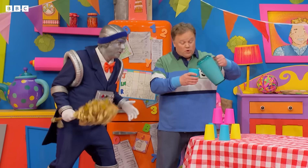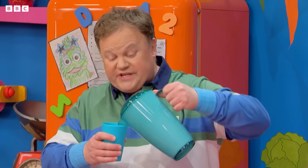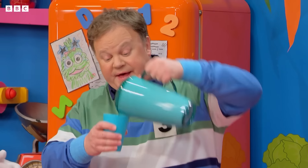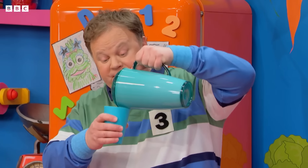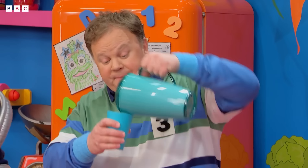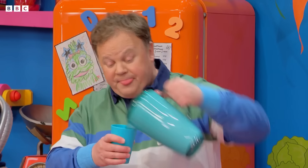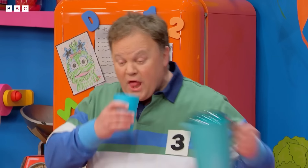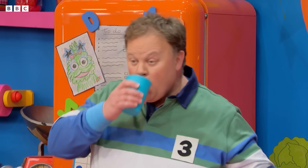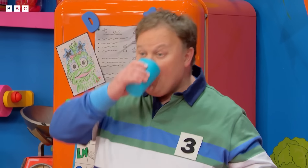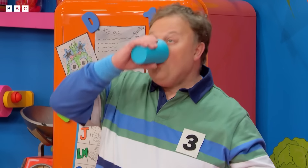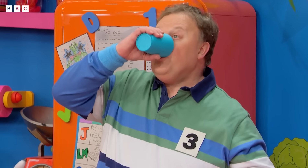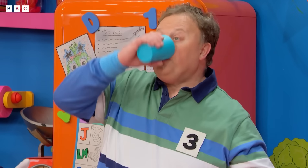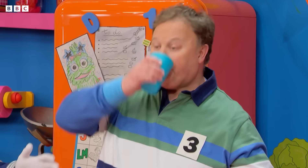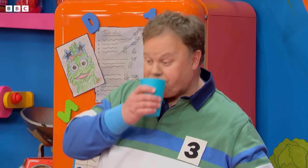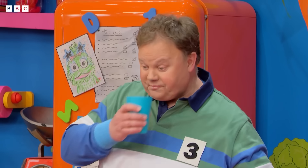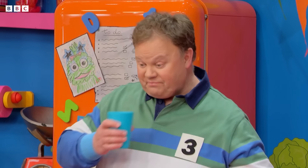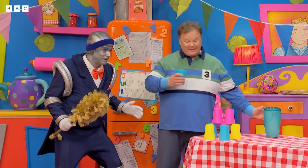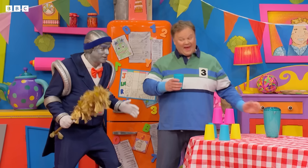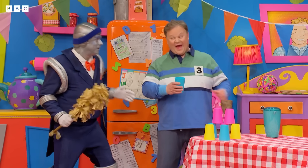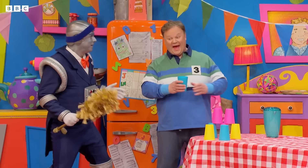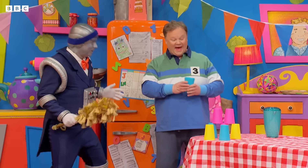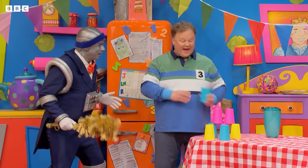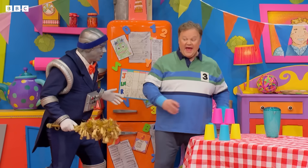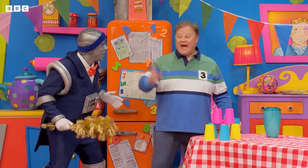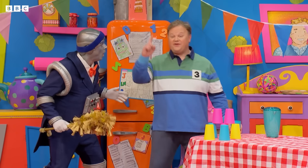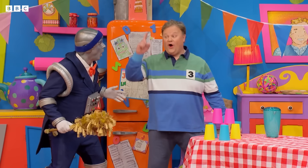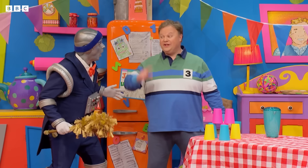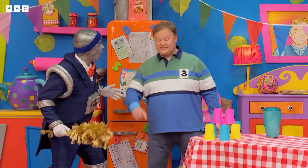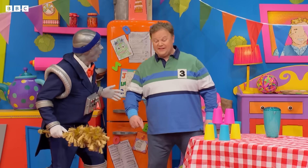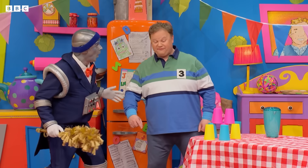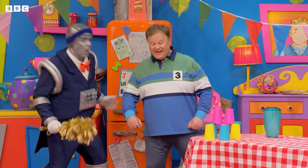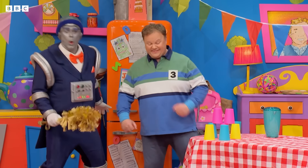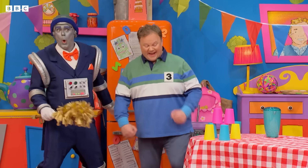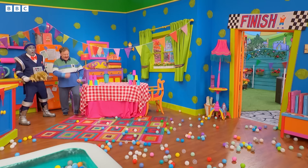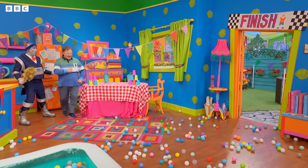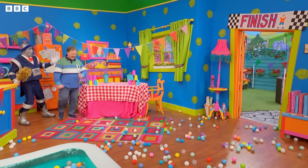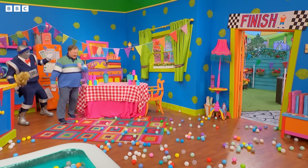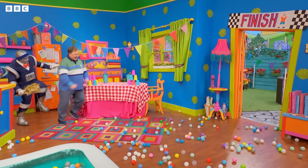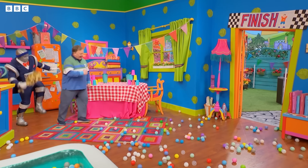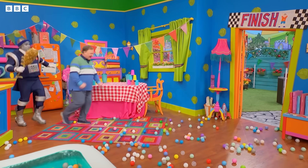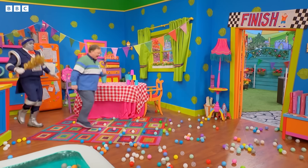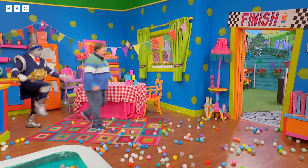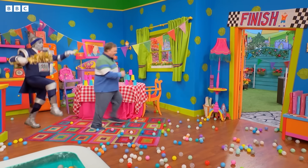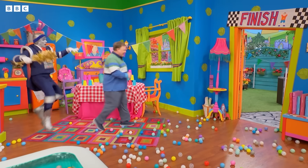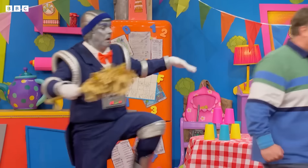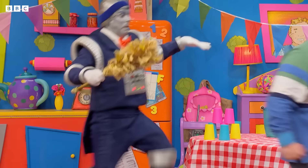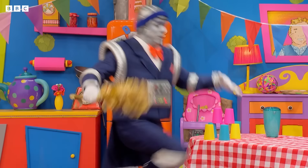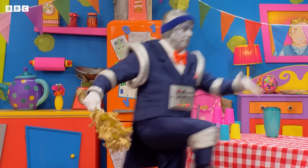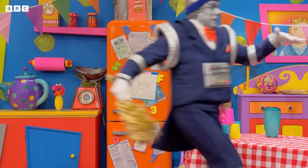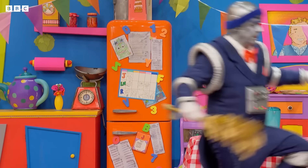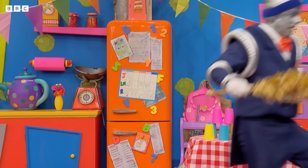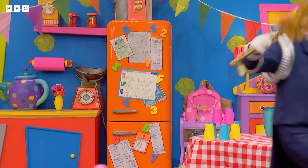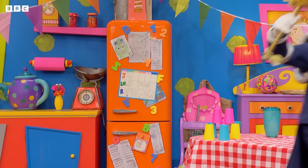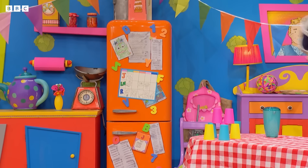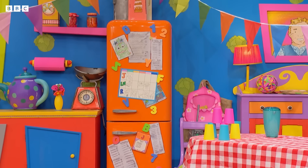Water. Glug, glug, glug. And on to the finish line. Nearly there, Robert.